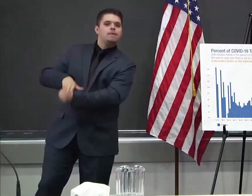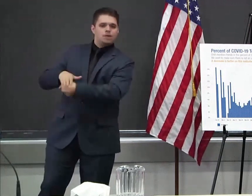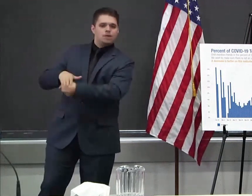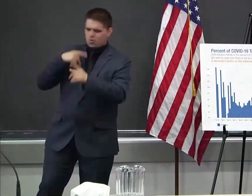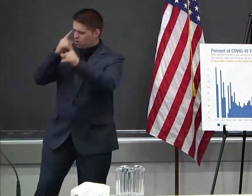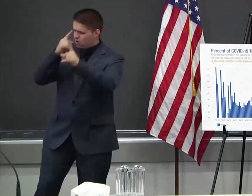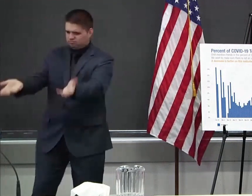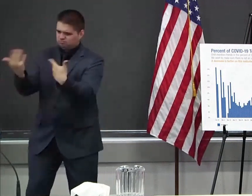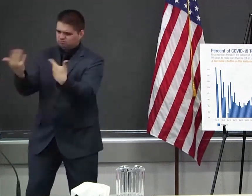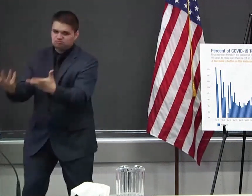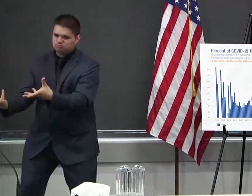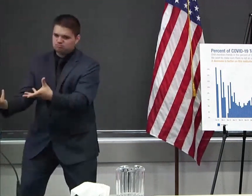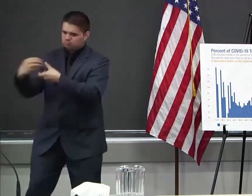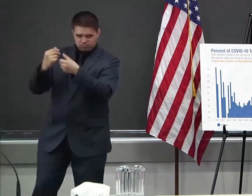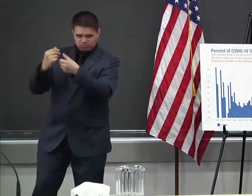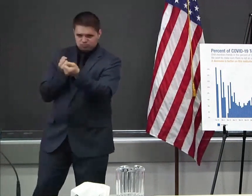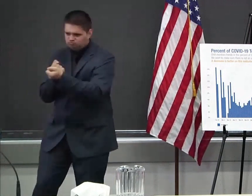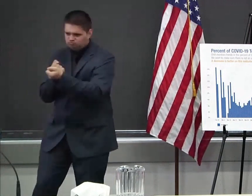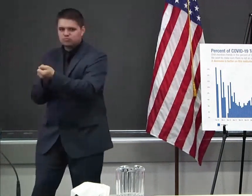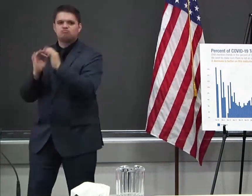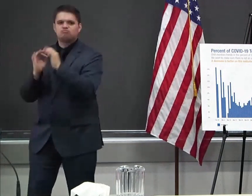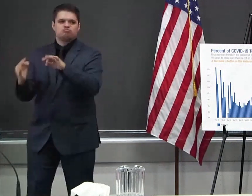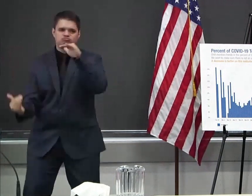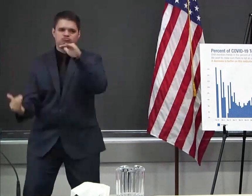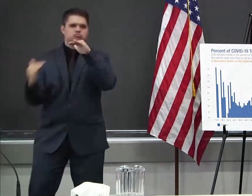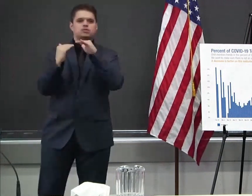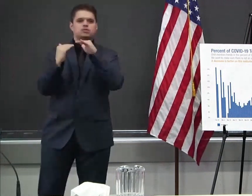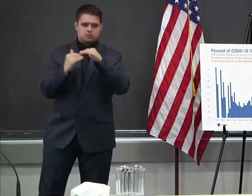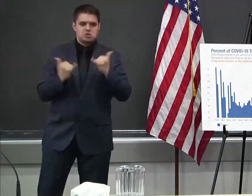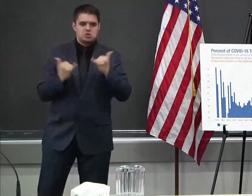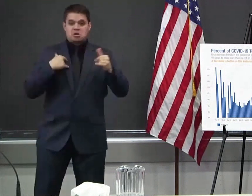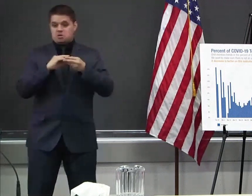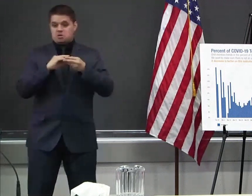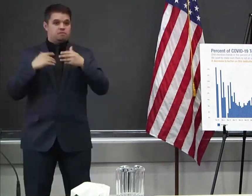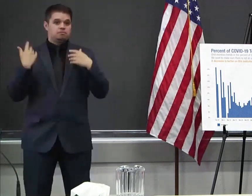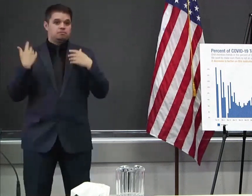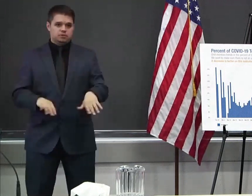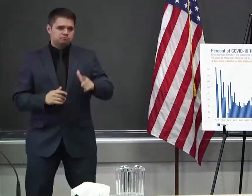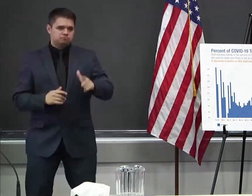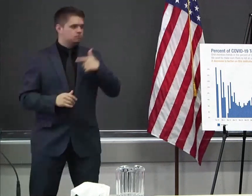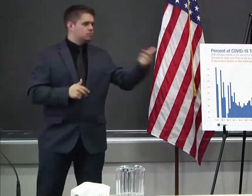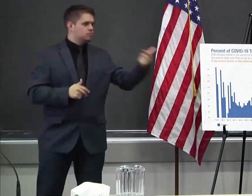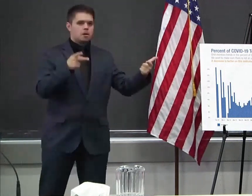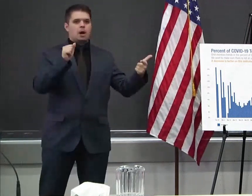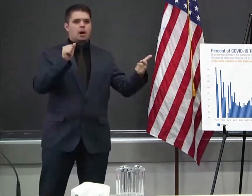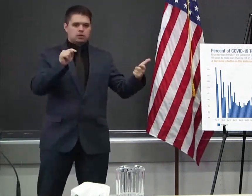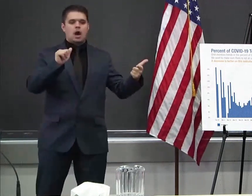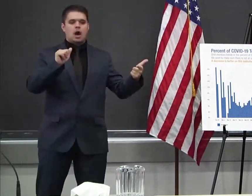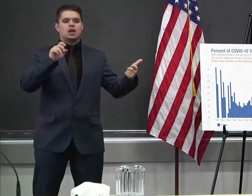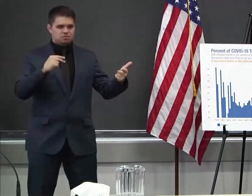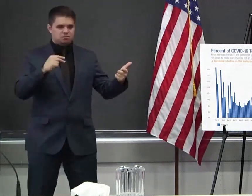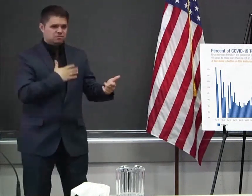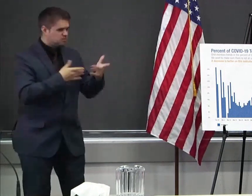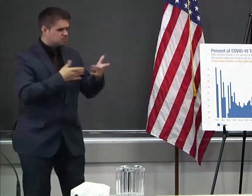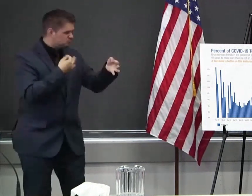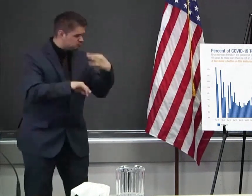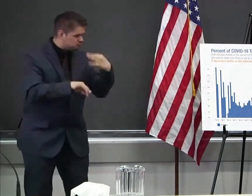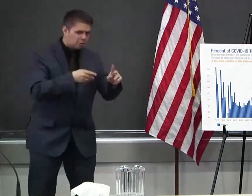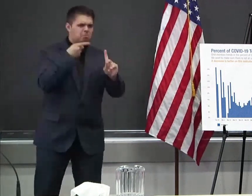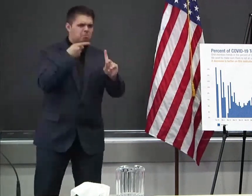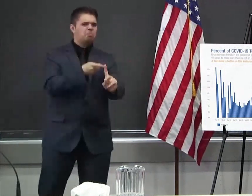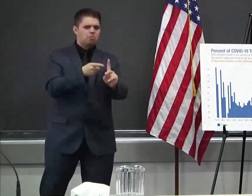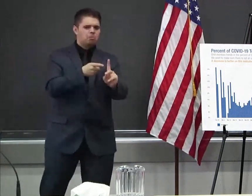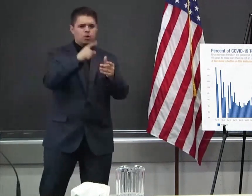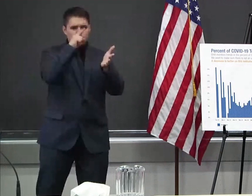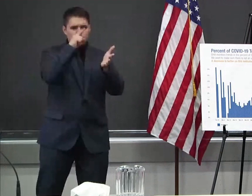Now, I'd like to ask Oregon Health Authority Director Pat Allen to give us an update on the contact tracing teams that are being